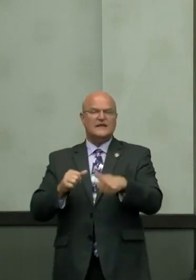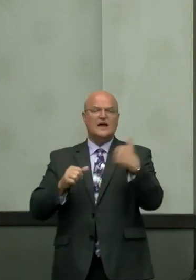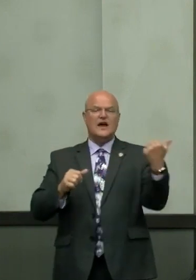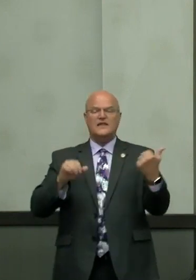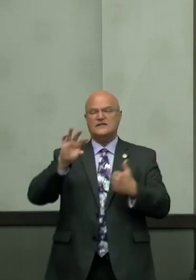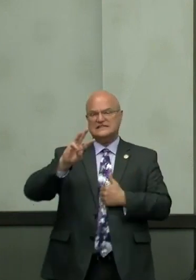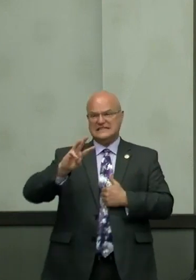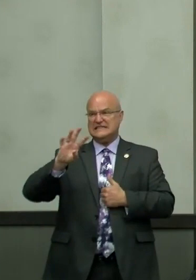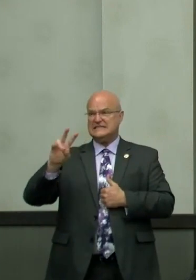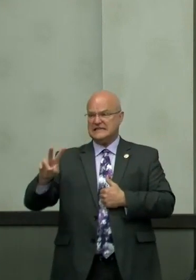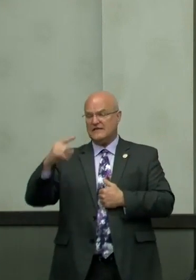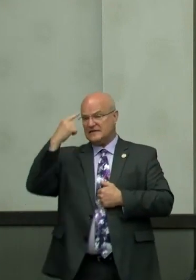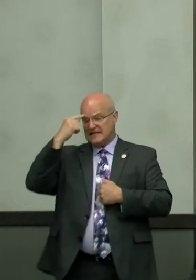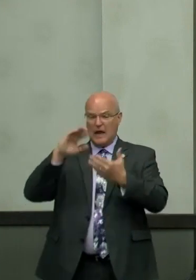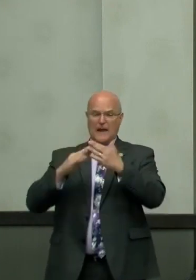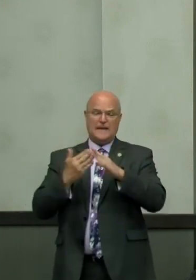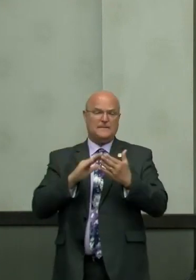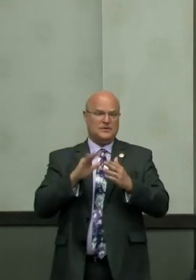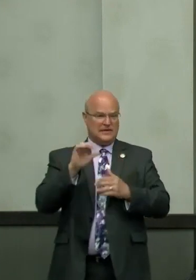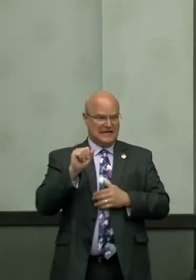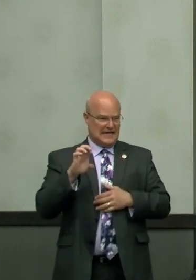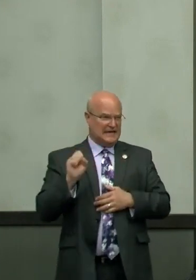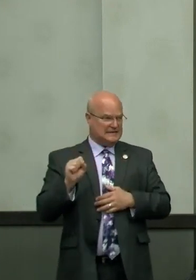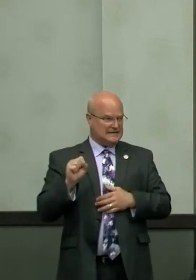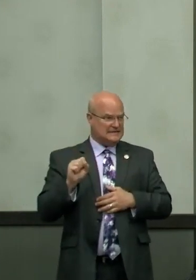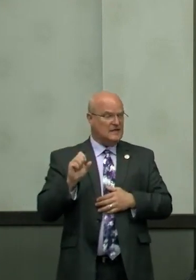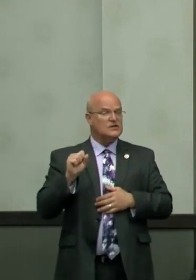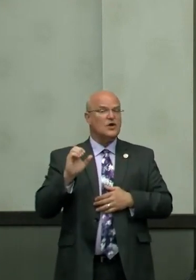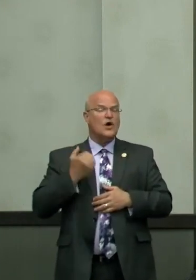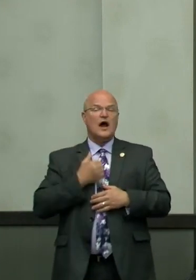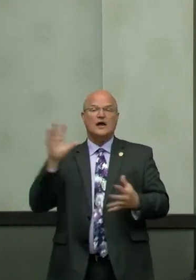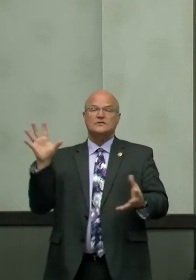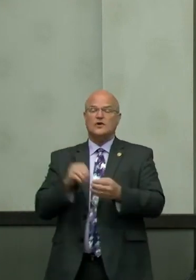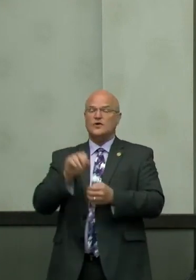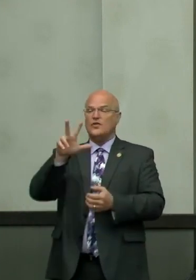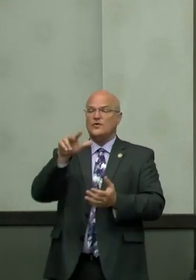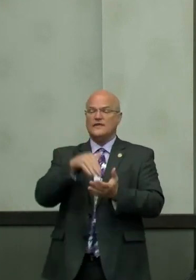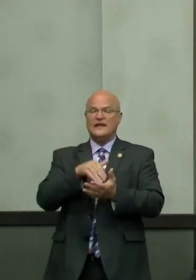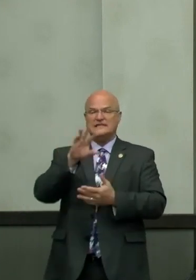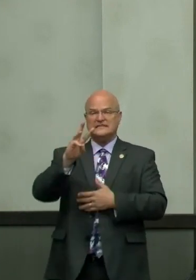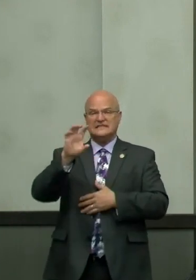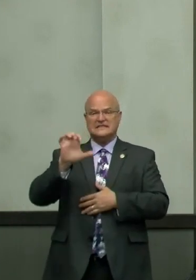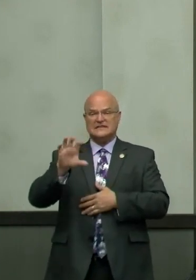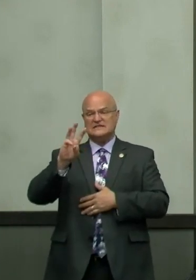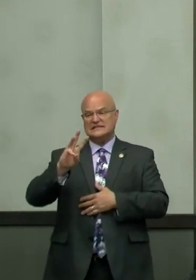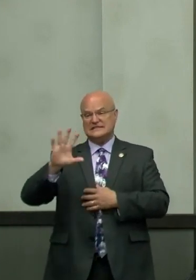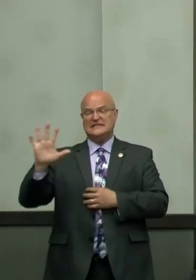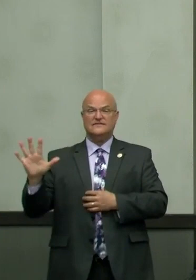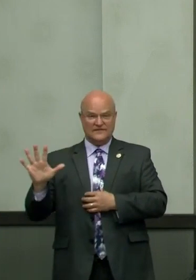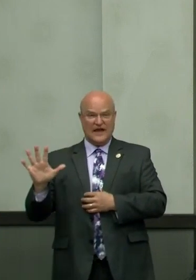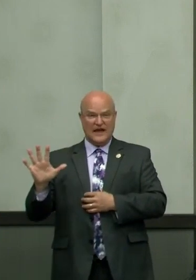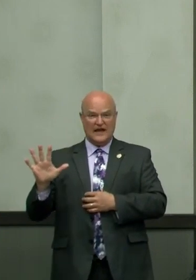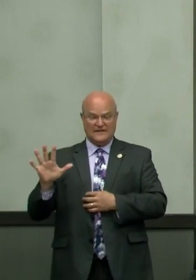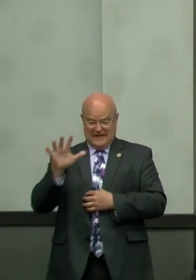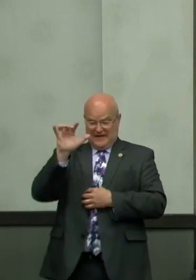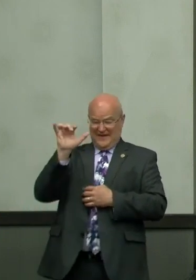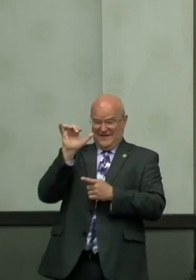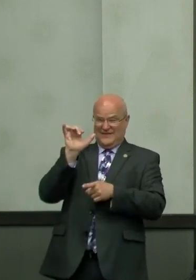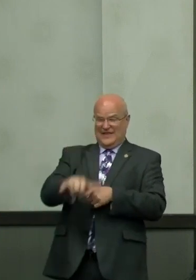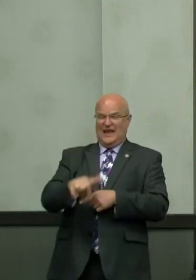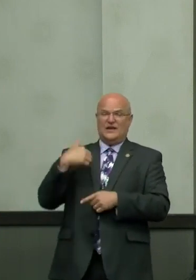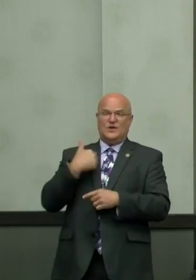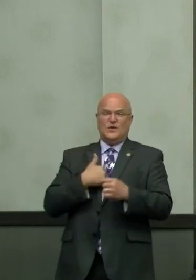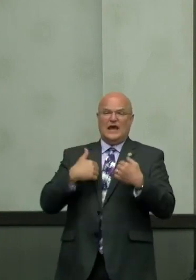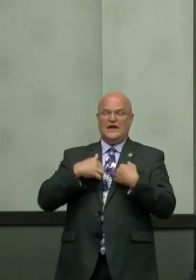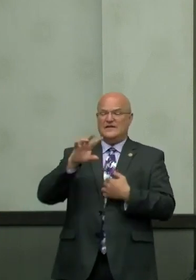other 67 we consider community cases. So our total is 3,665. Of those,